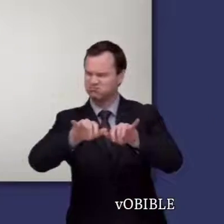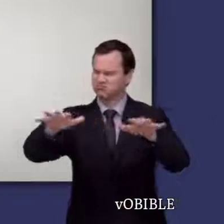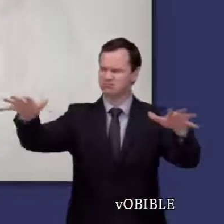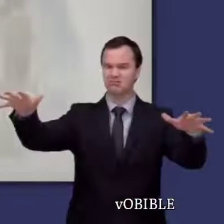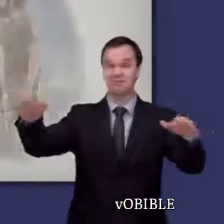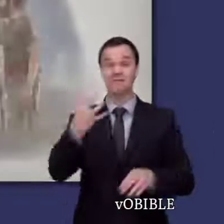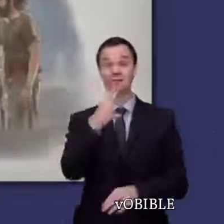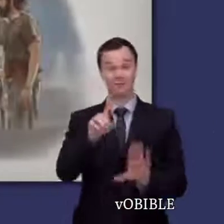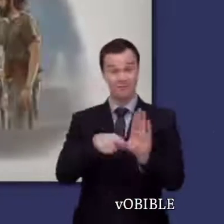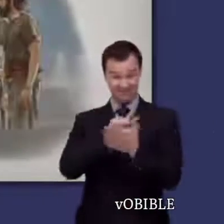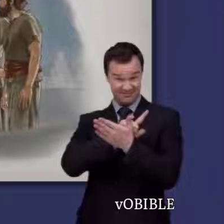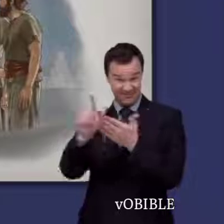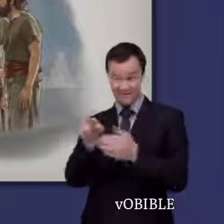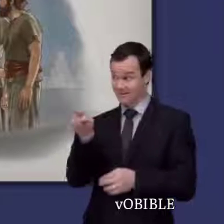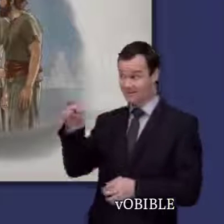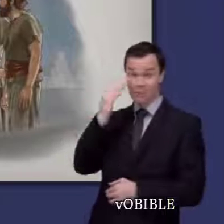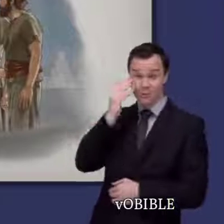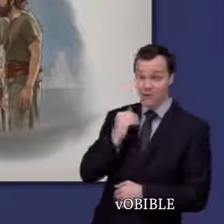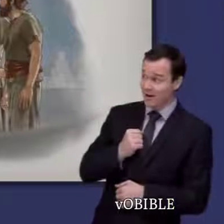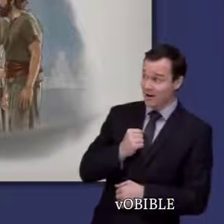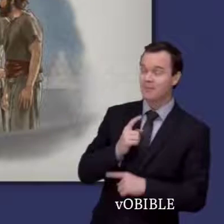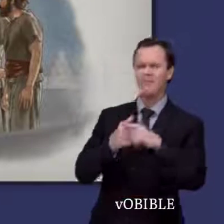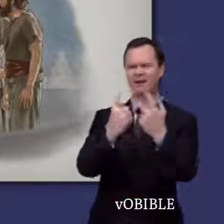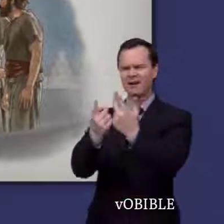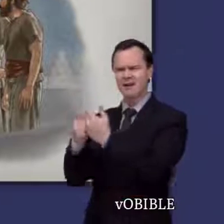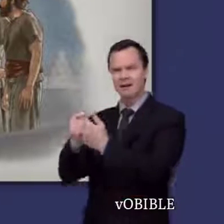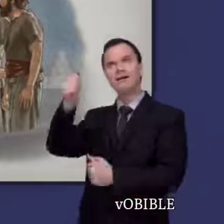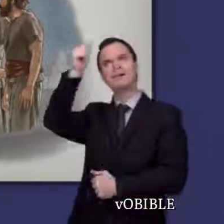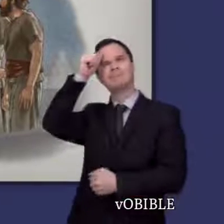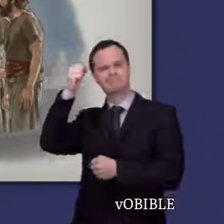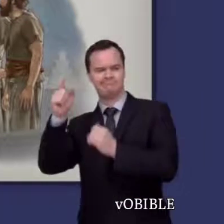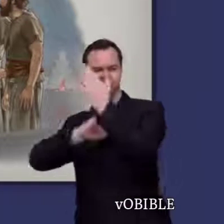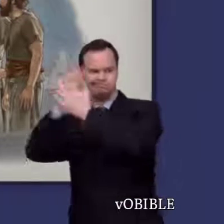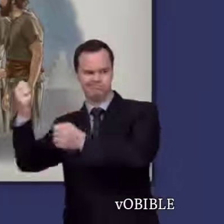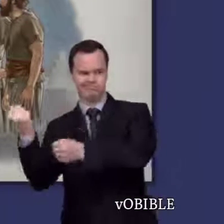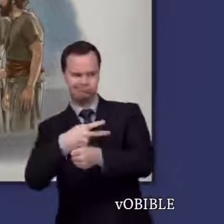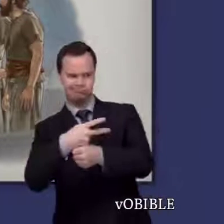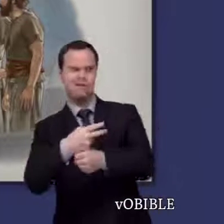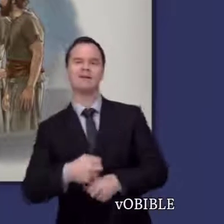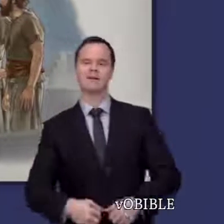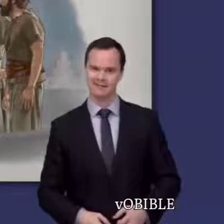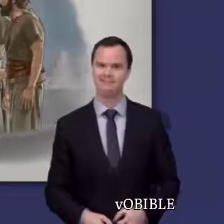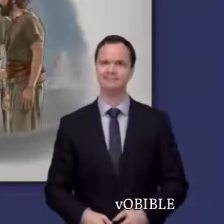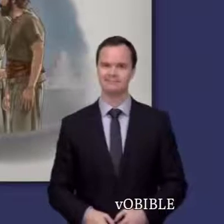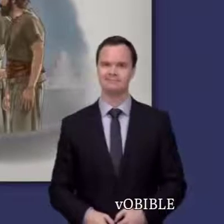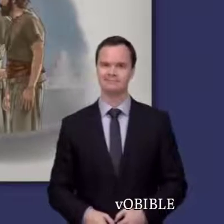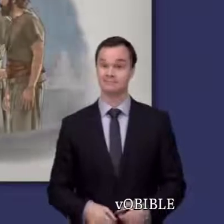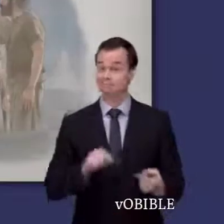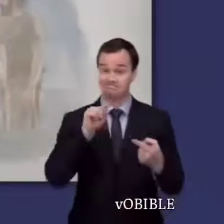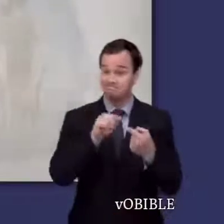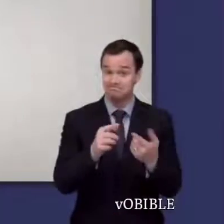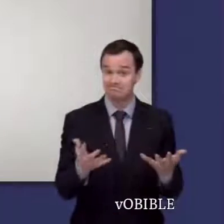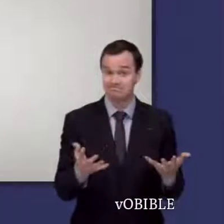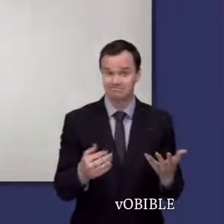known. Even 40 years later, the people of Canaan, including Rahab of Jericho, recalled the events at the